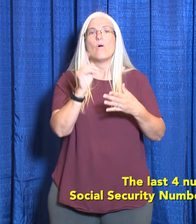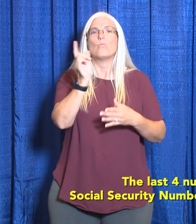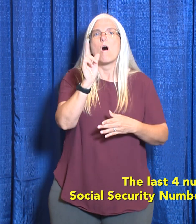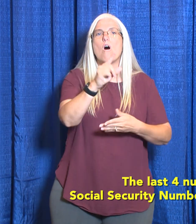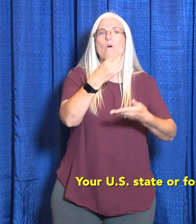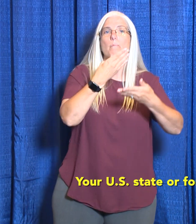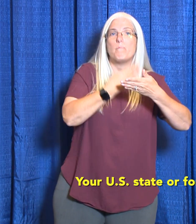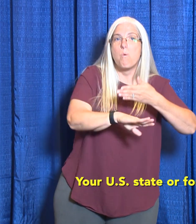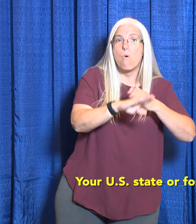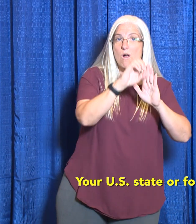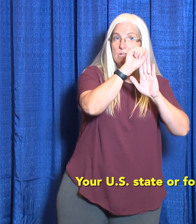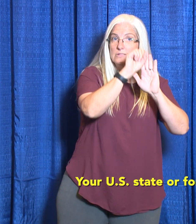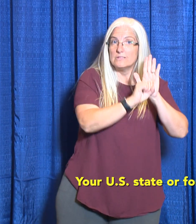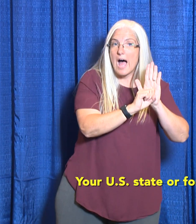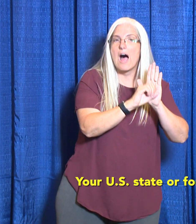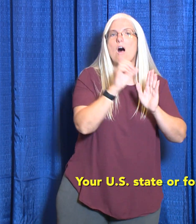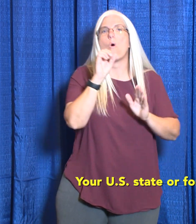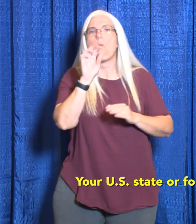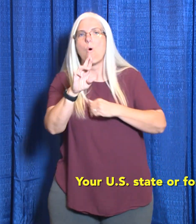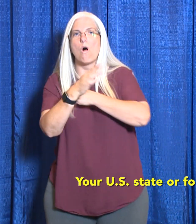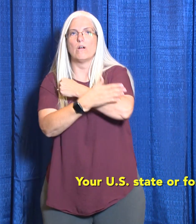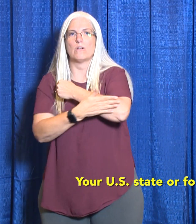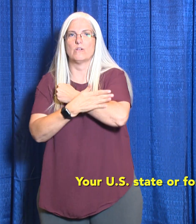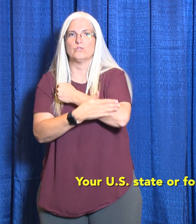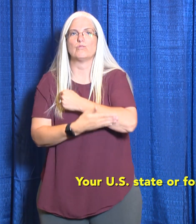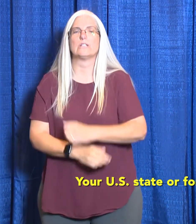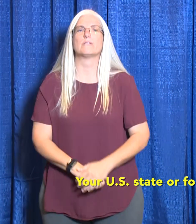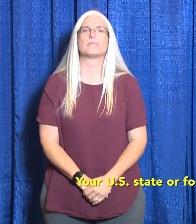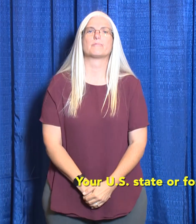your U.S. state or foreign country of birth.